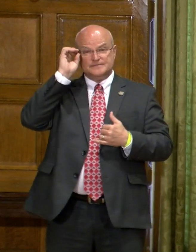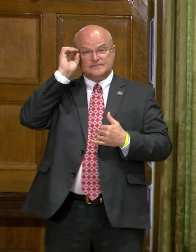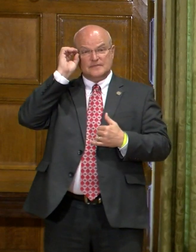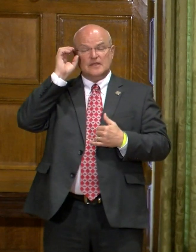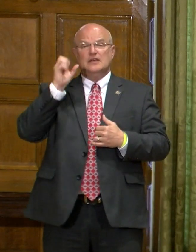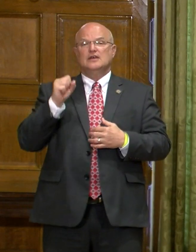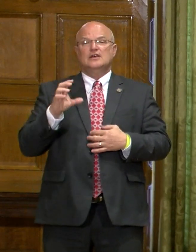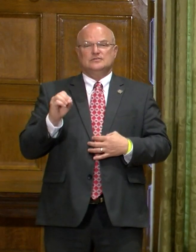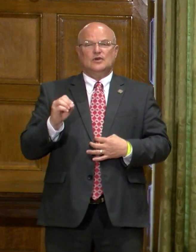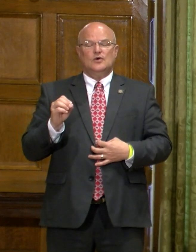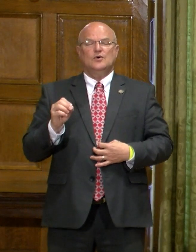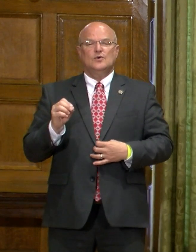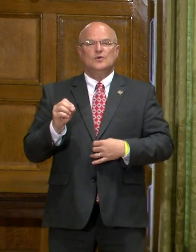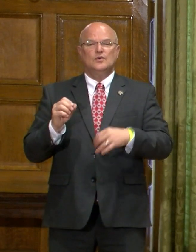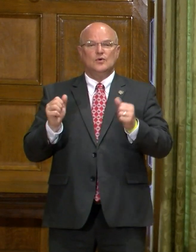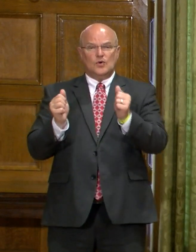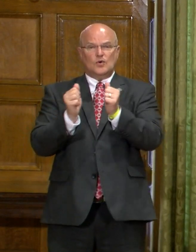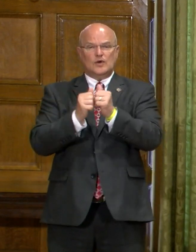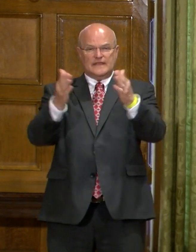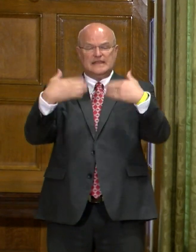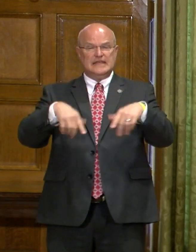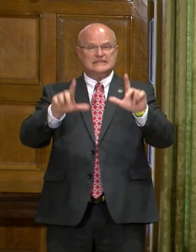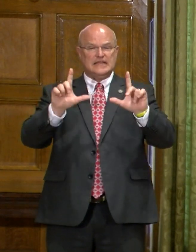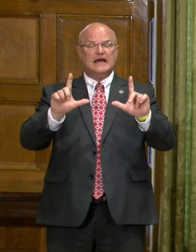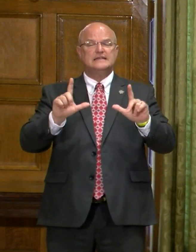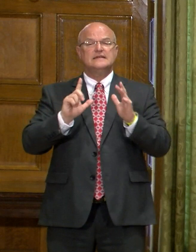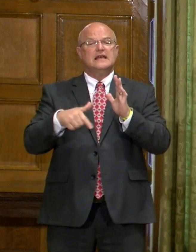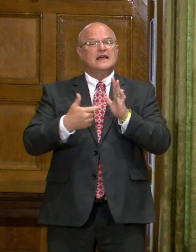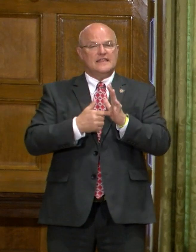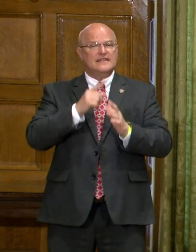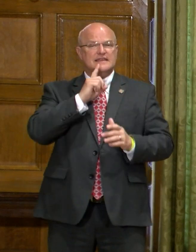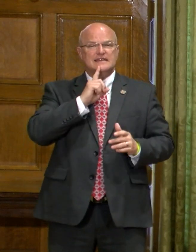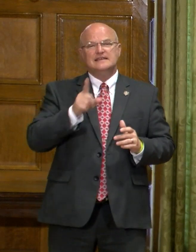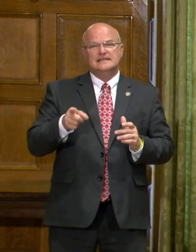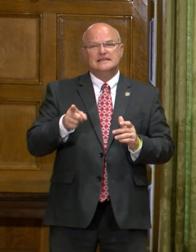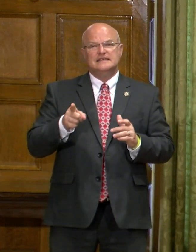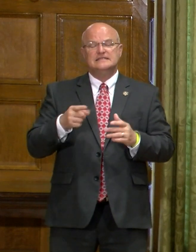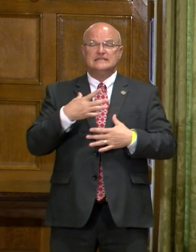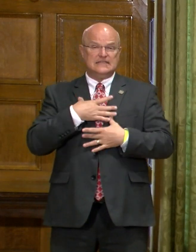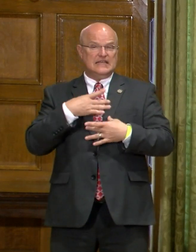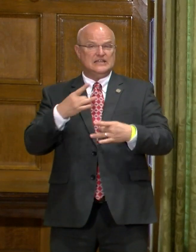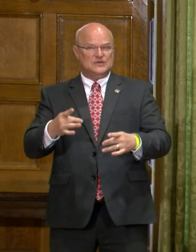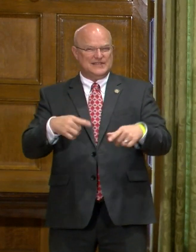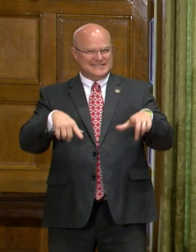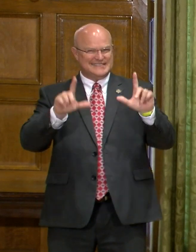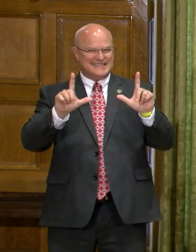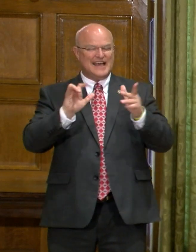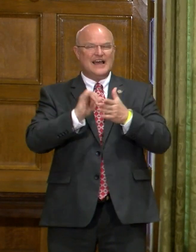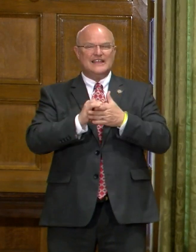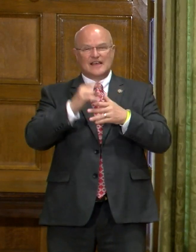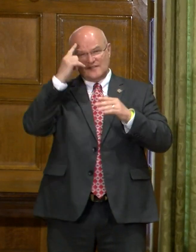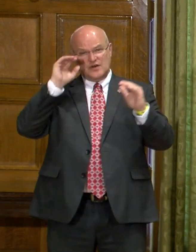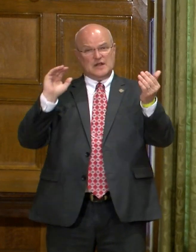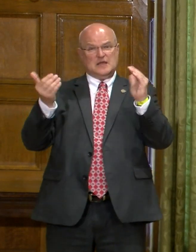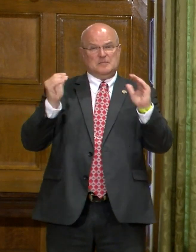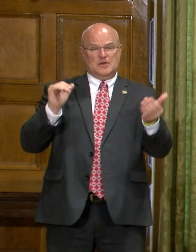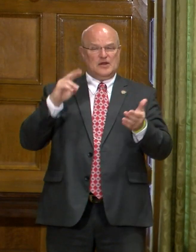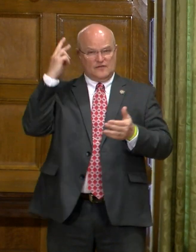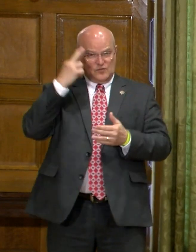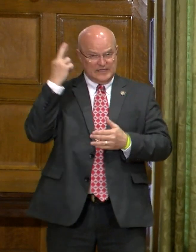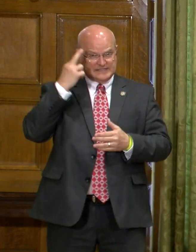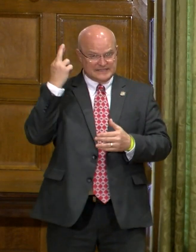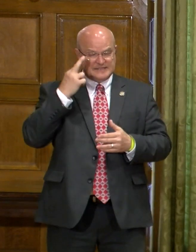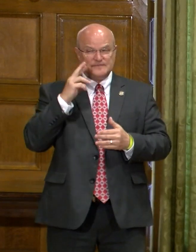And so if we go to the next slide, this is just a interesting slide that's for comparative